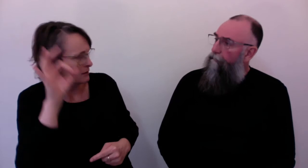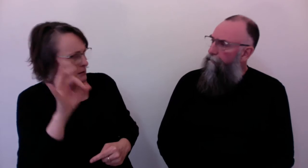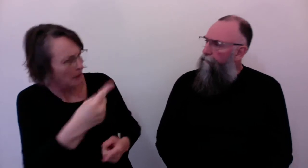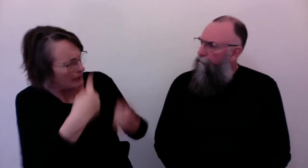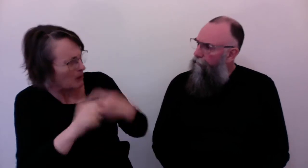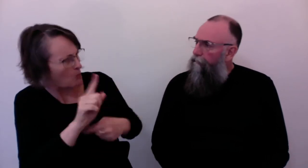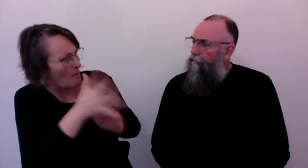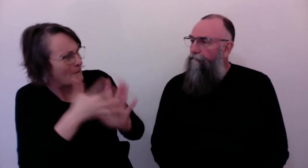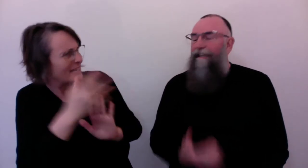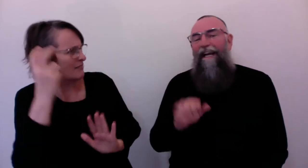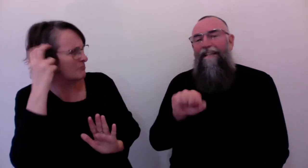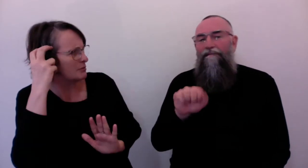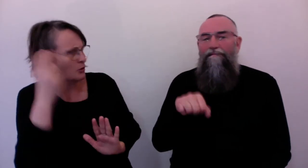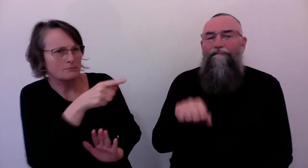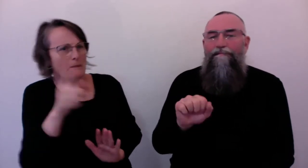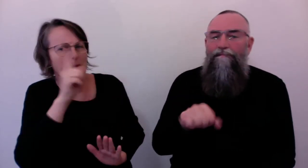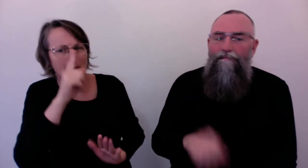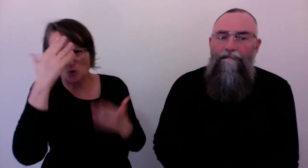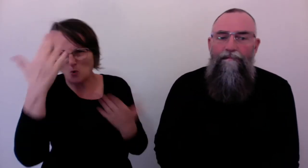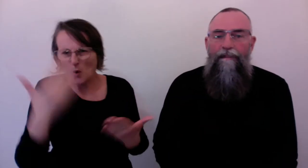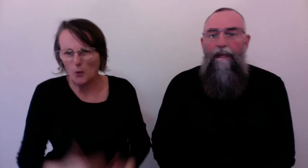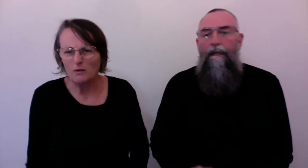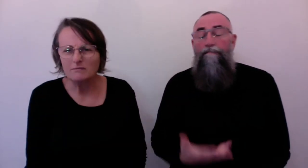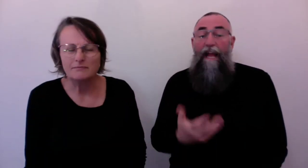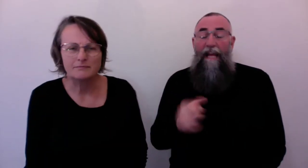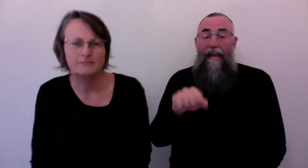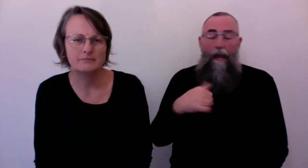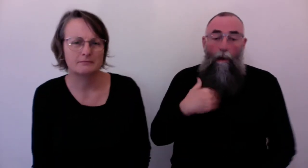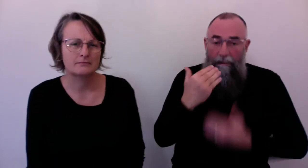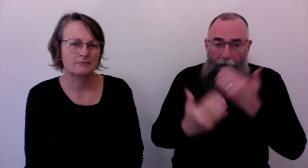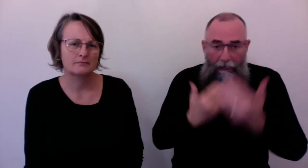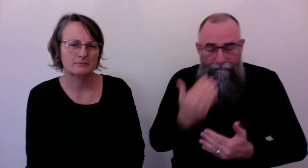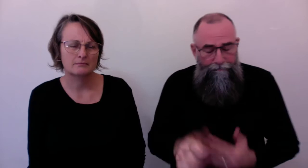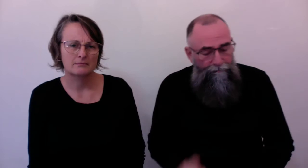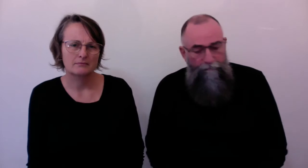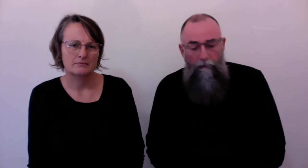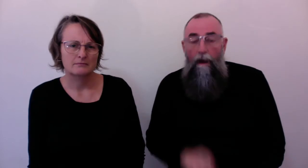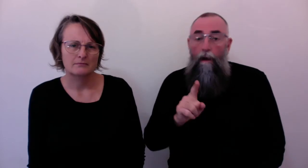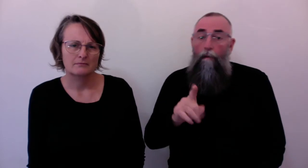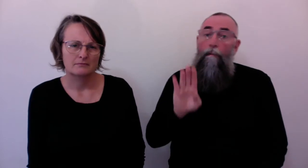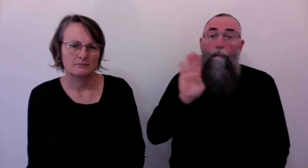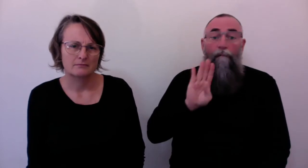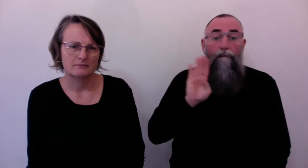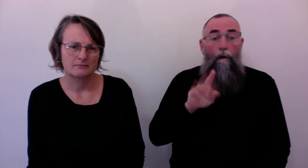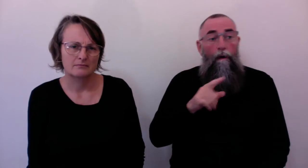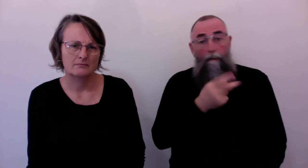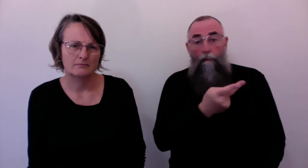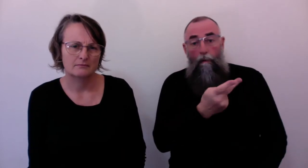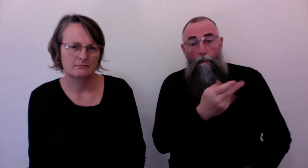through both? Correct, yeah, because people might not know what it is. As well. What it is, yeah. So, well, before they were going to choose me to